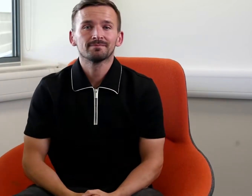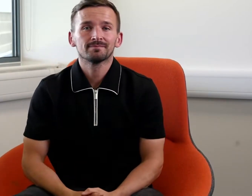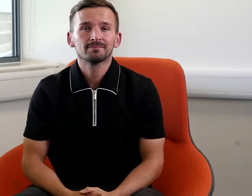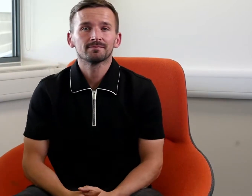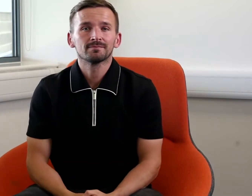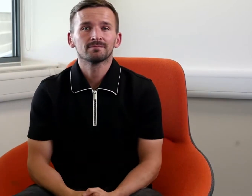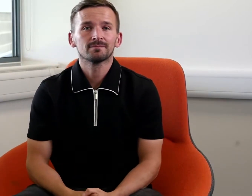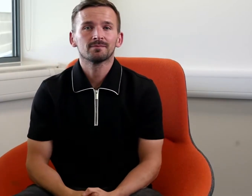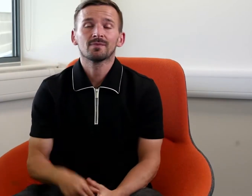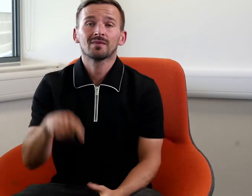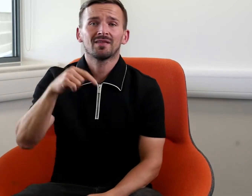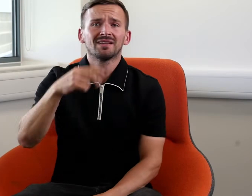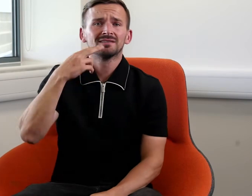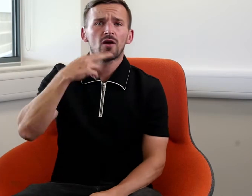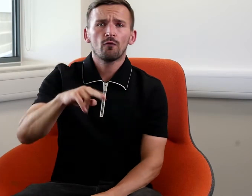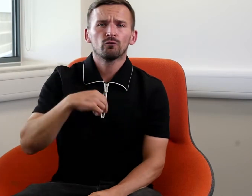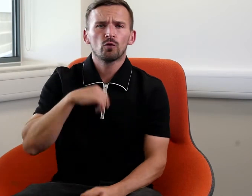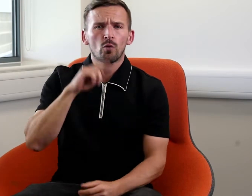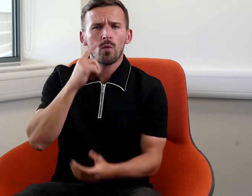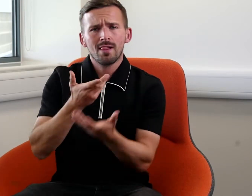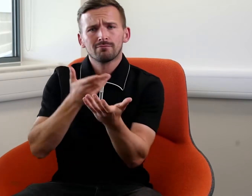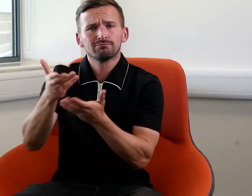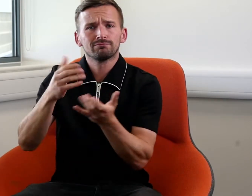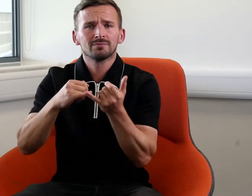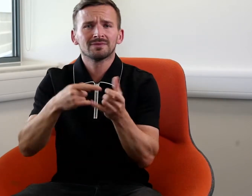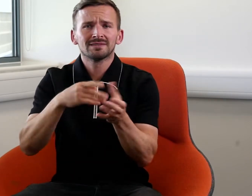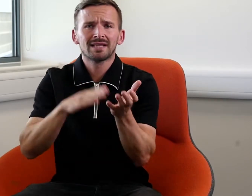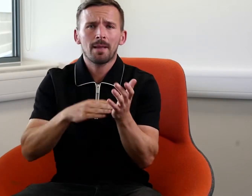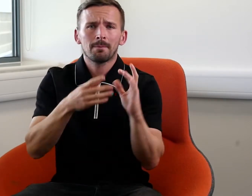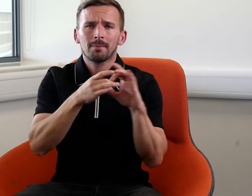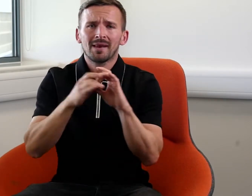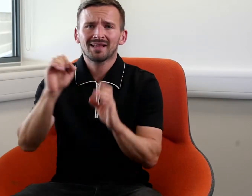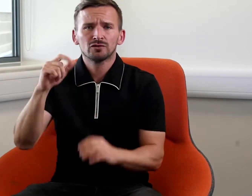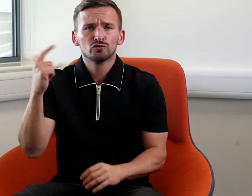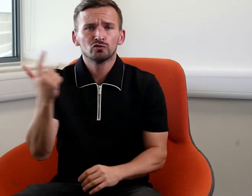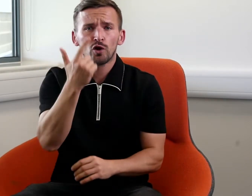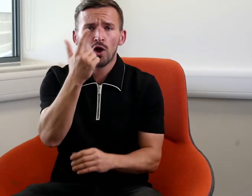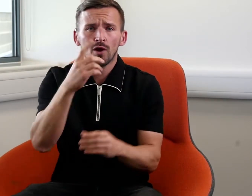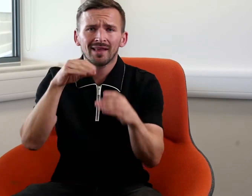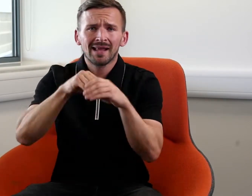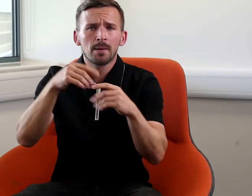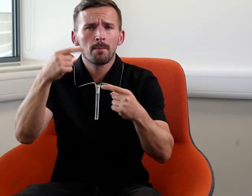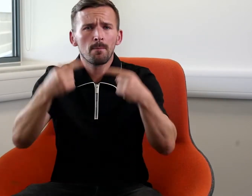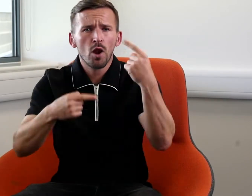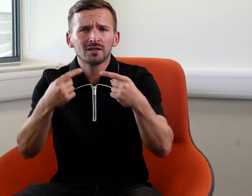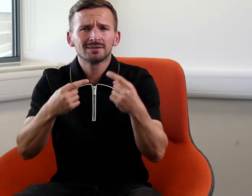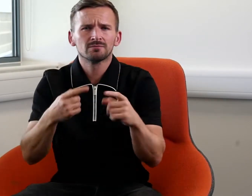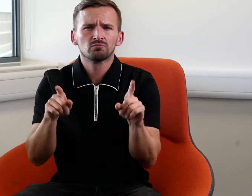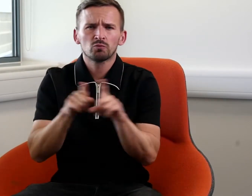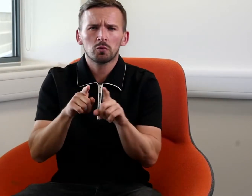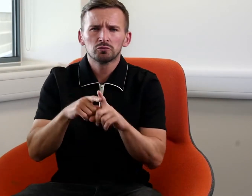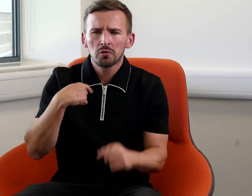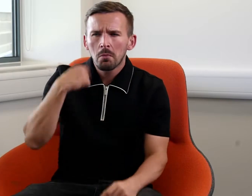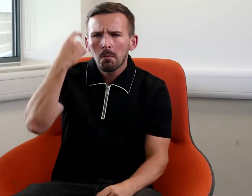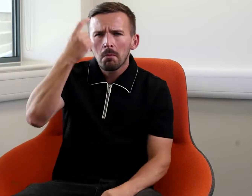big change at the moment. So this afternoon we're going to have a discussion with Sam, have a look at his journey into